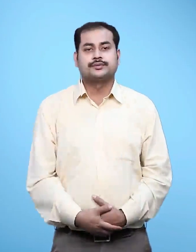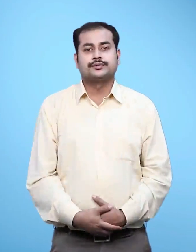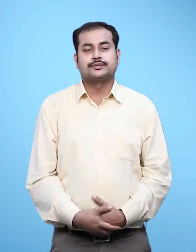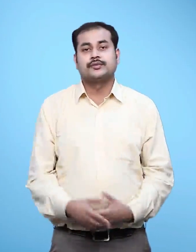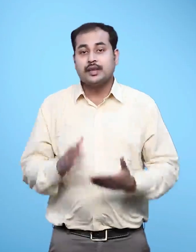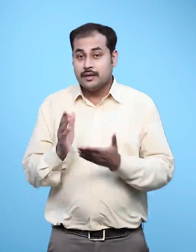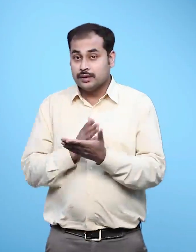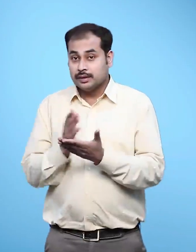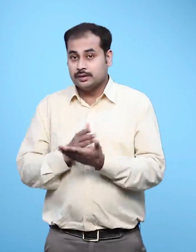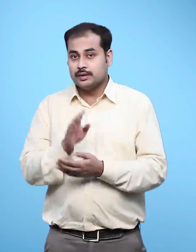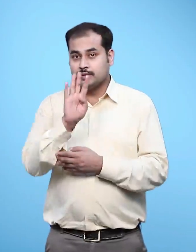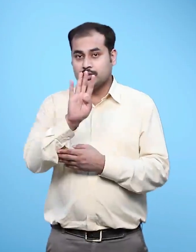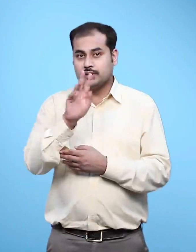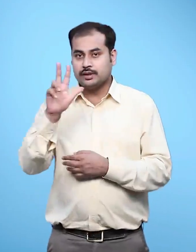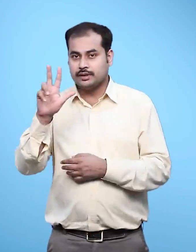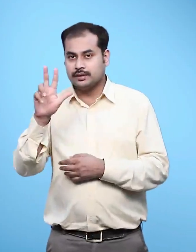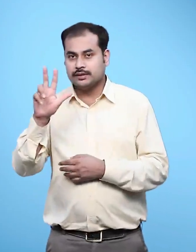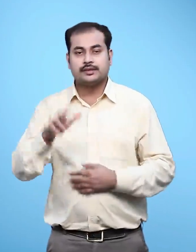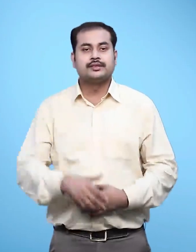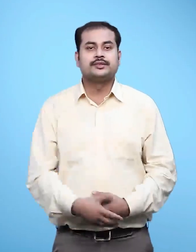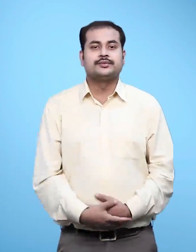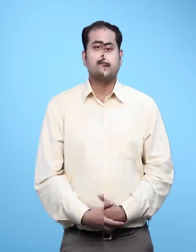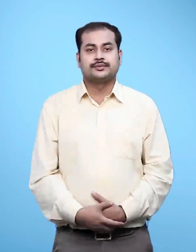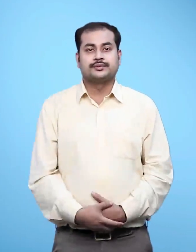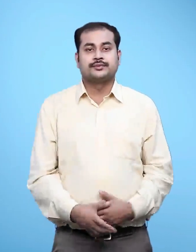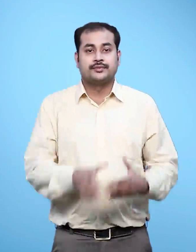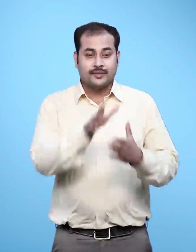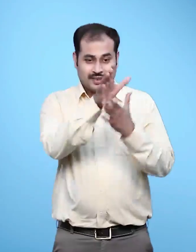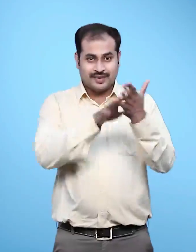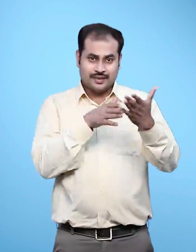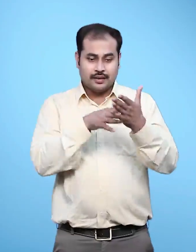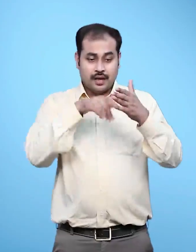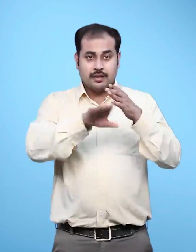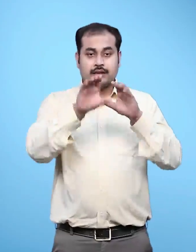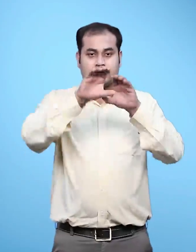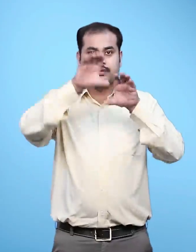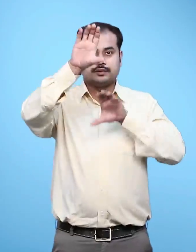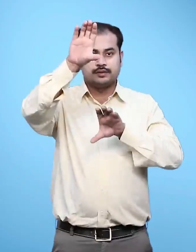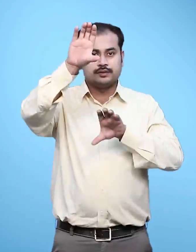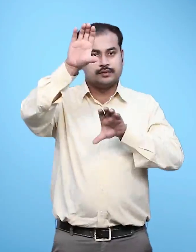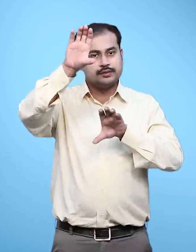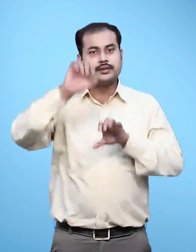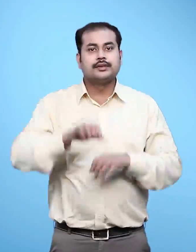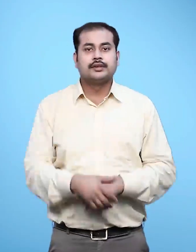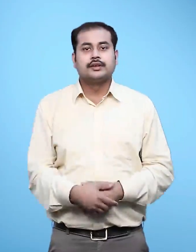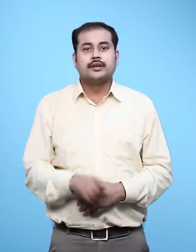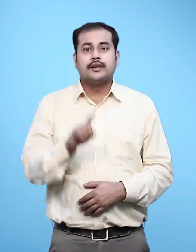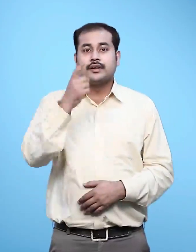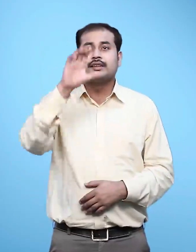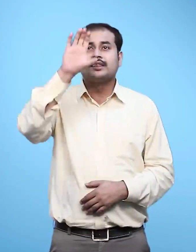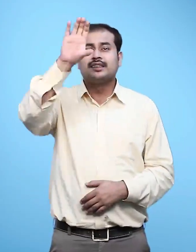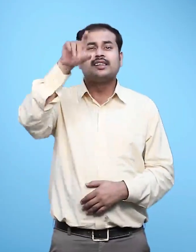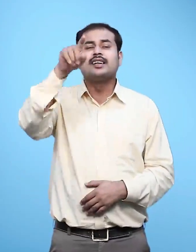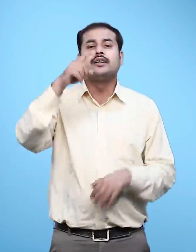Page 48 This page has two parts. Part 1 has two